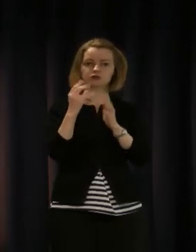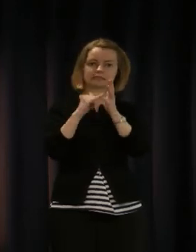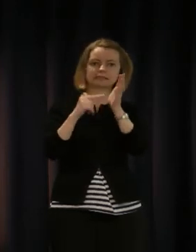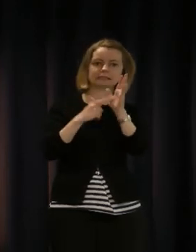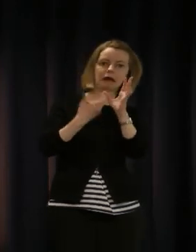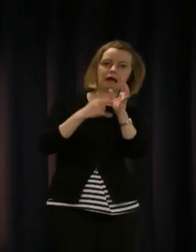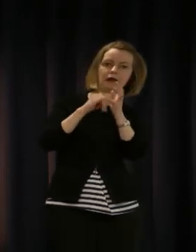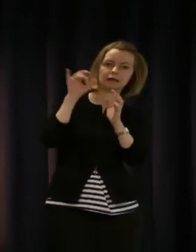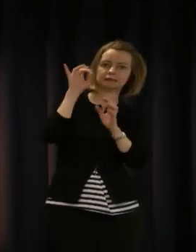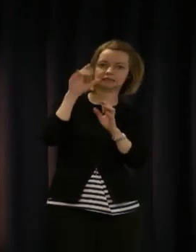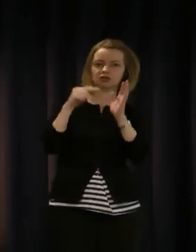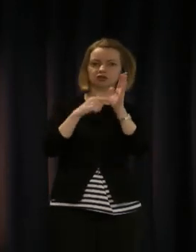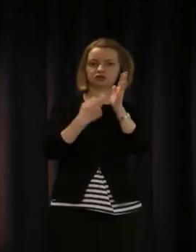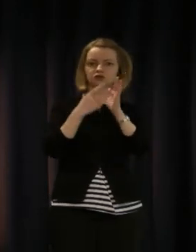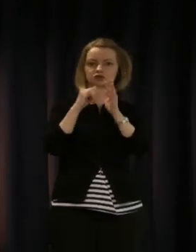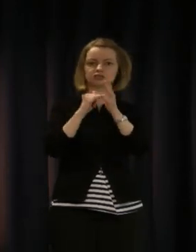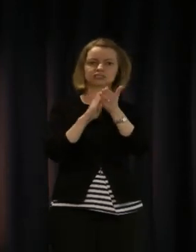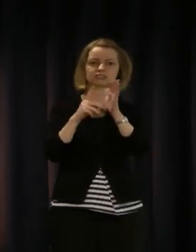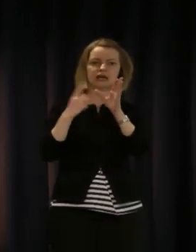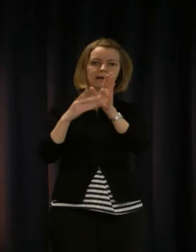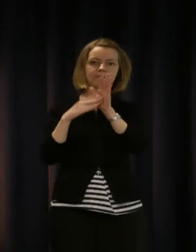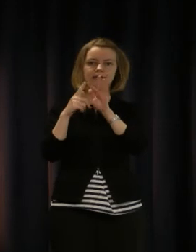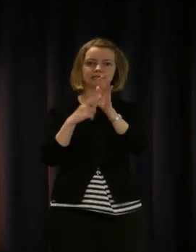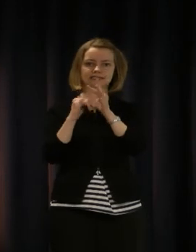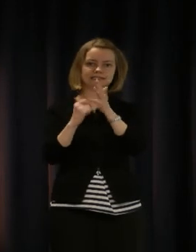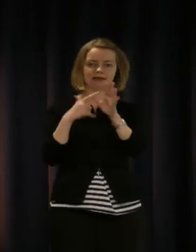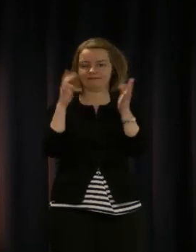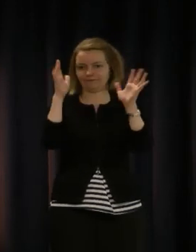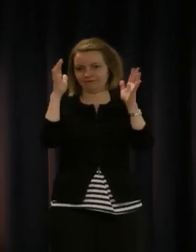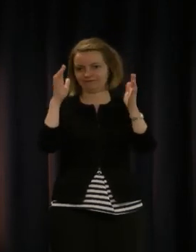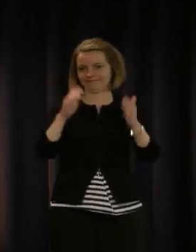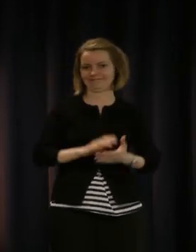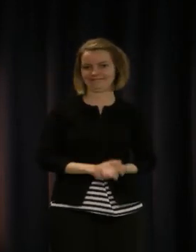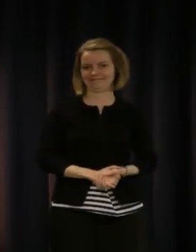stars of the video, Tricia and Melissa.